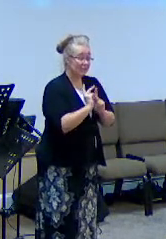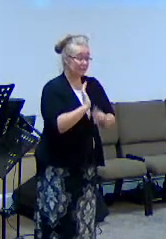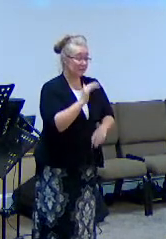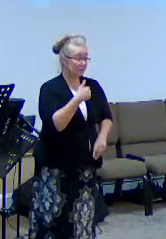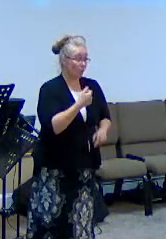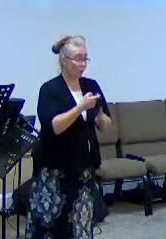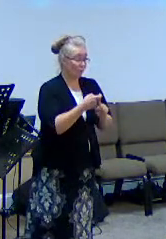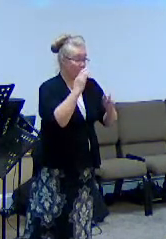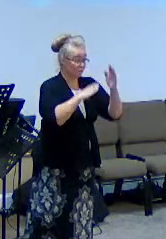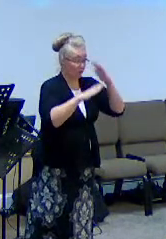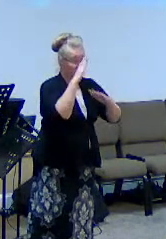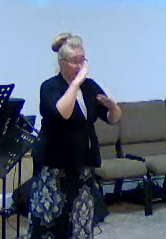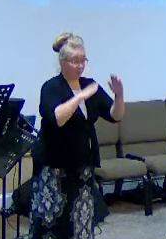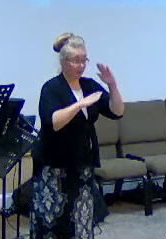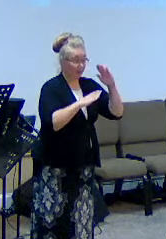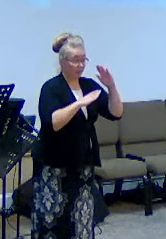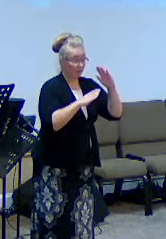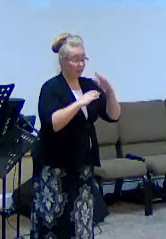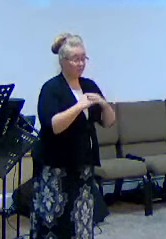from troubles.